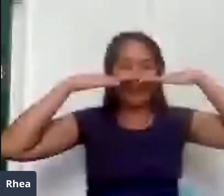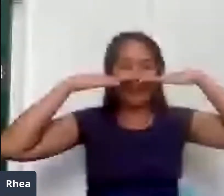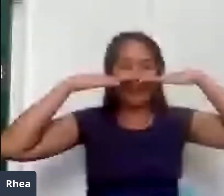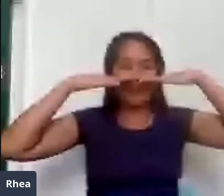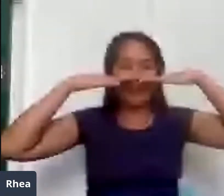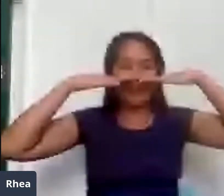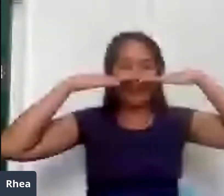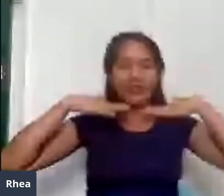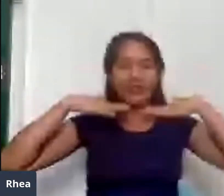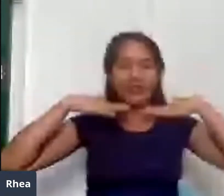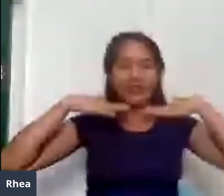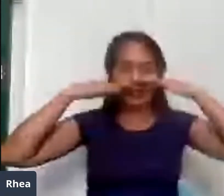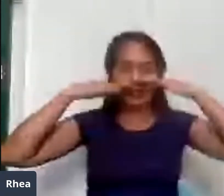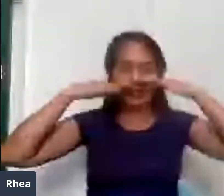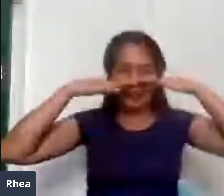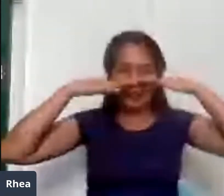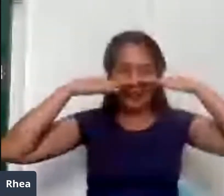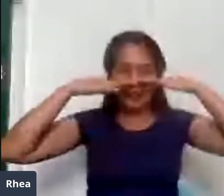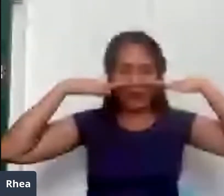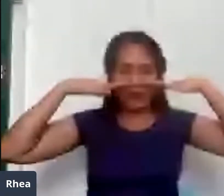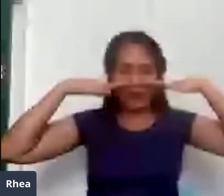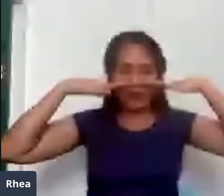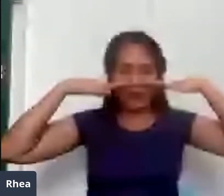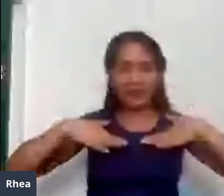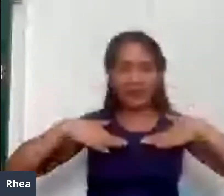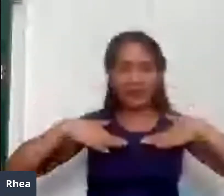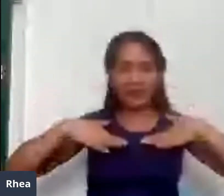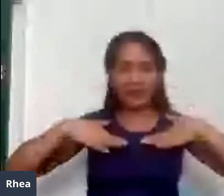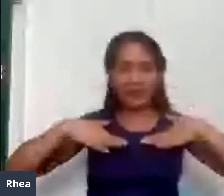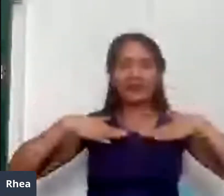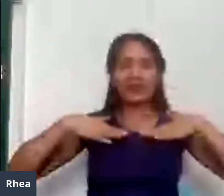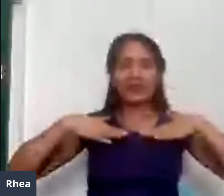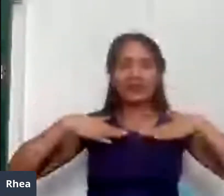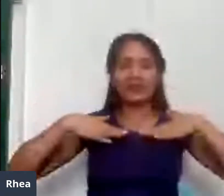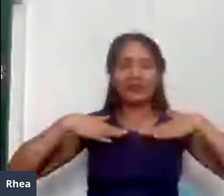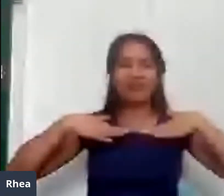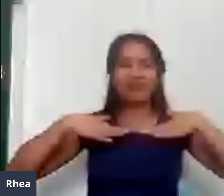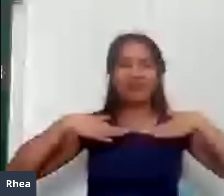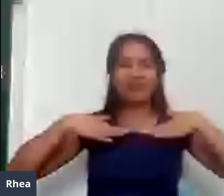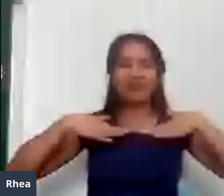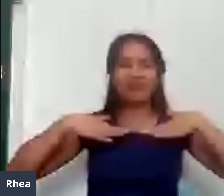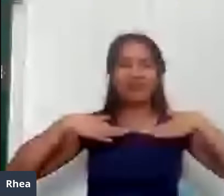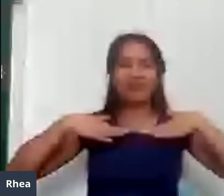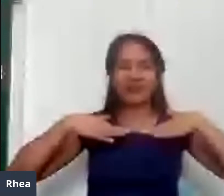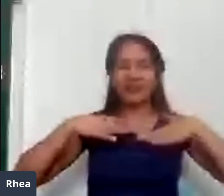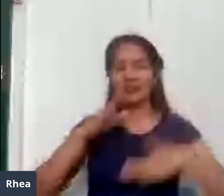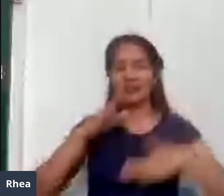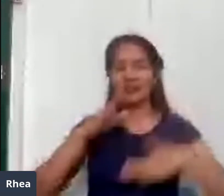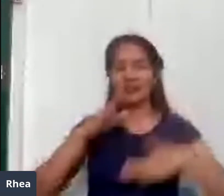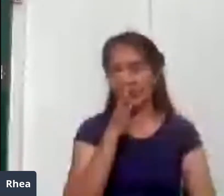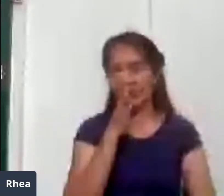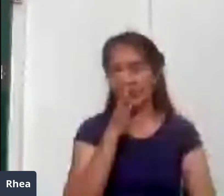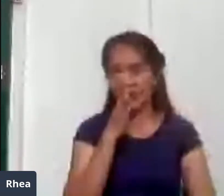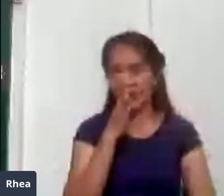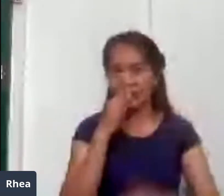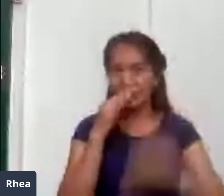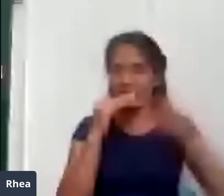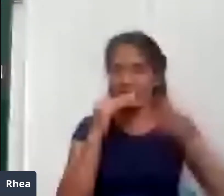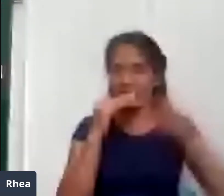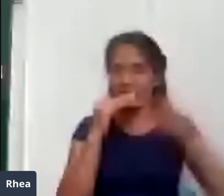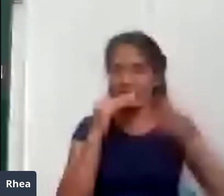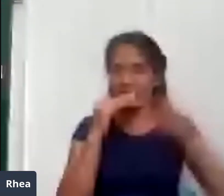The lower part of the body, from here going downward, would suggest the feminine,